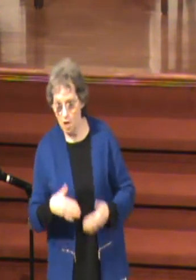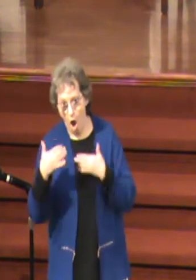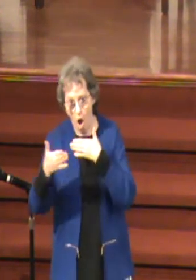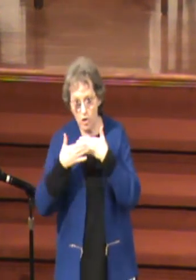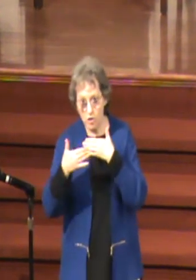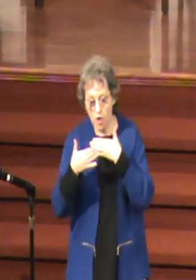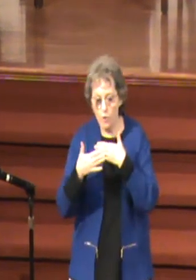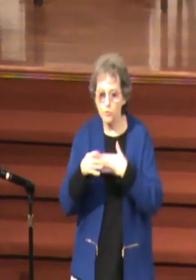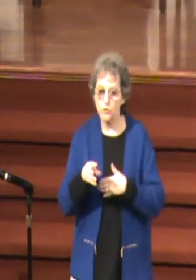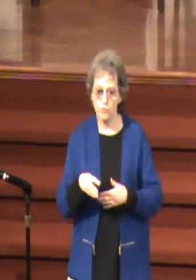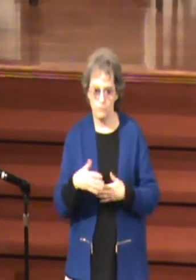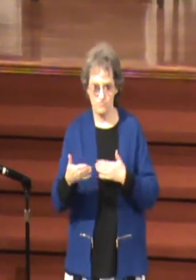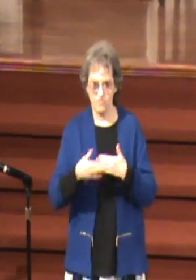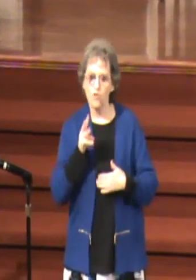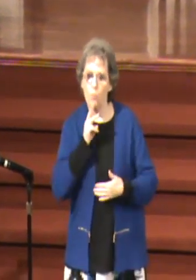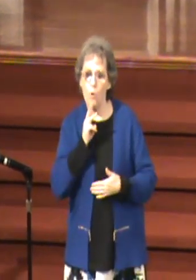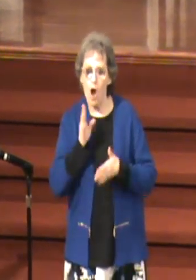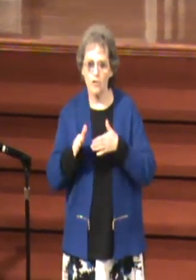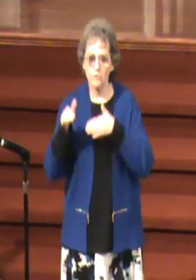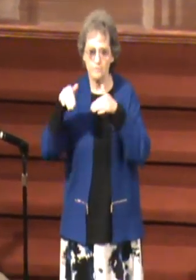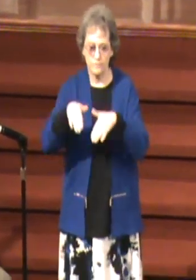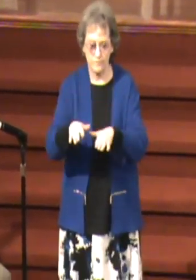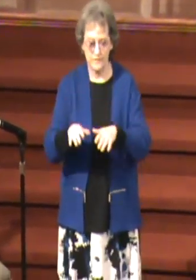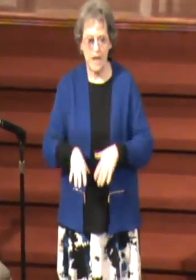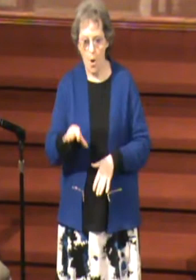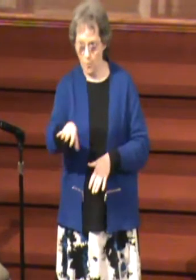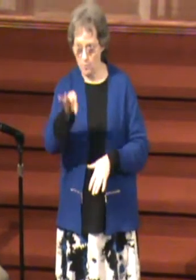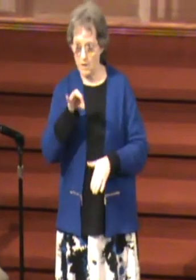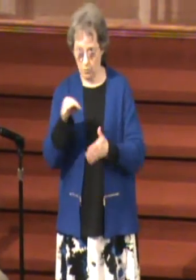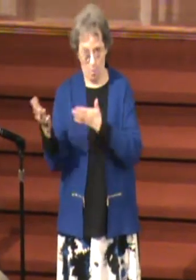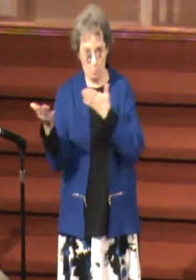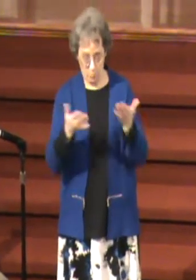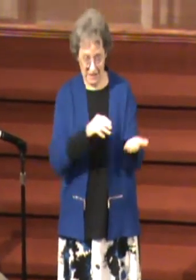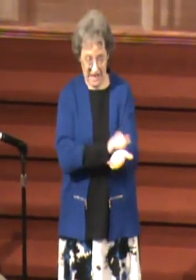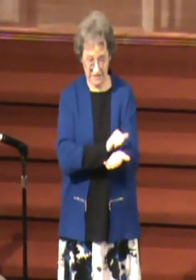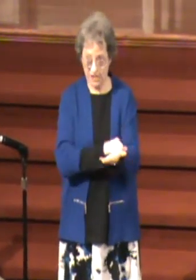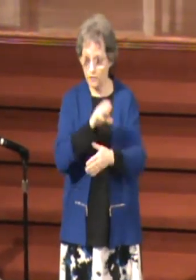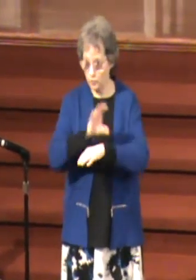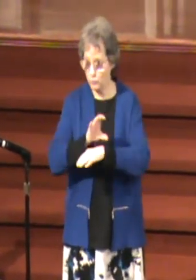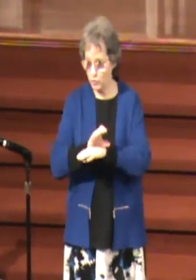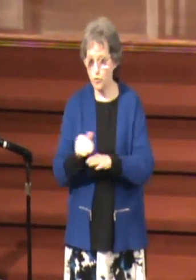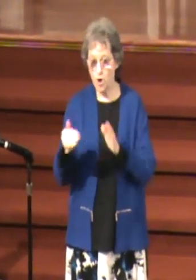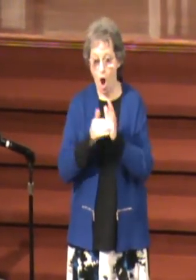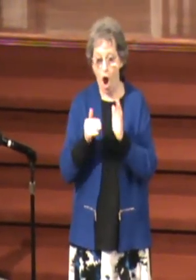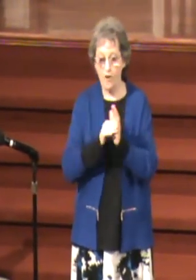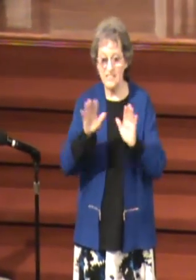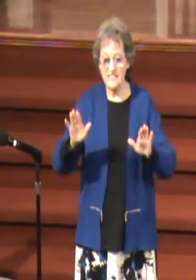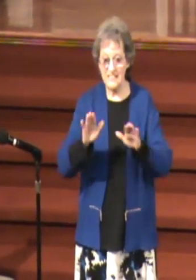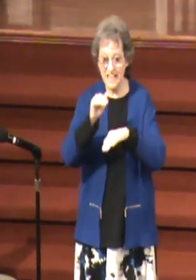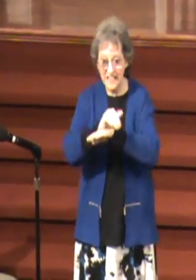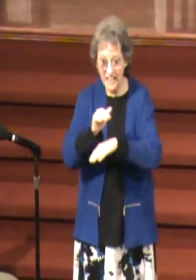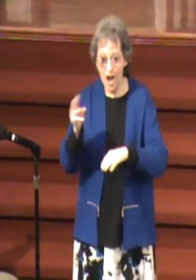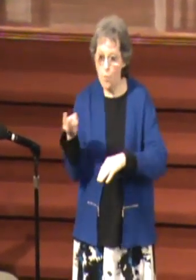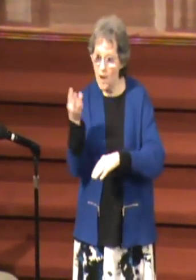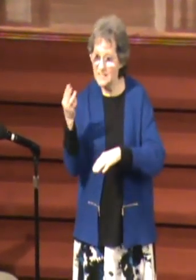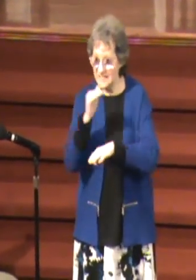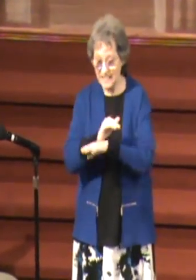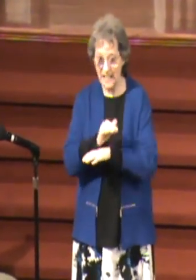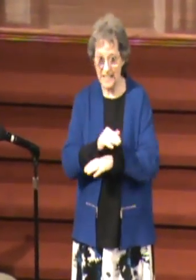river where she lived. And we'd pick her up and we'd bring her to church quite often on Sunday nights and Wednesday nights. Sometimes Antionette, she